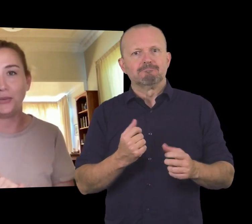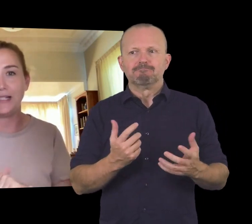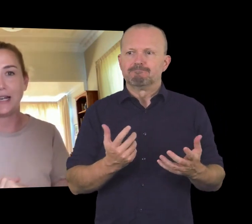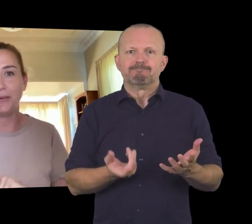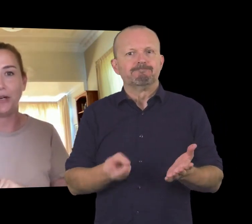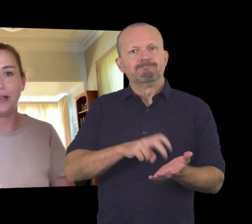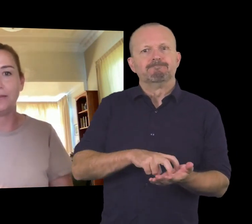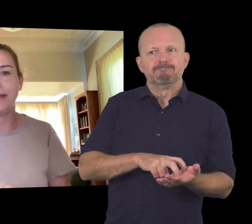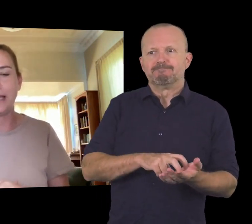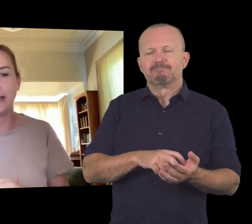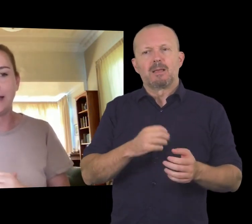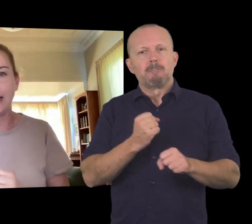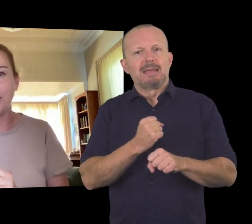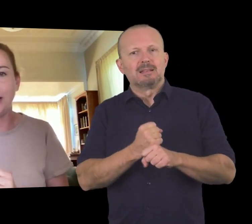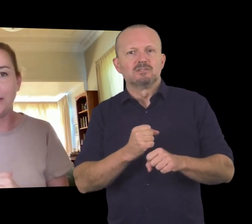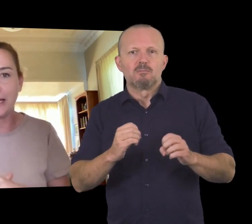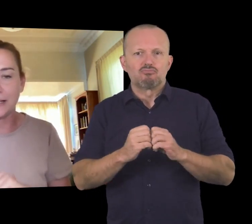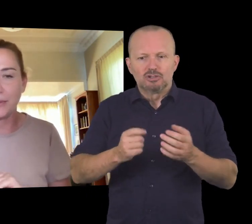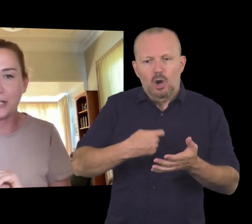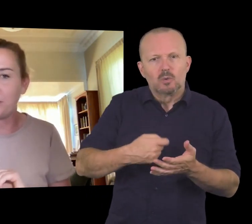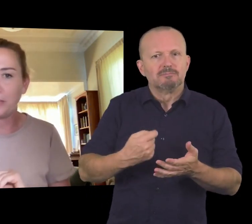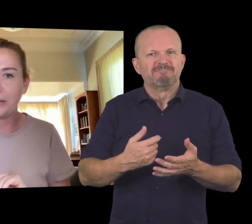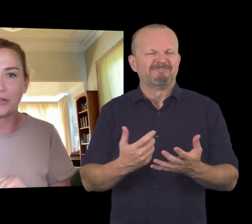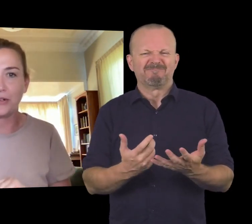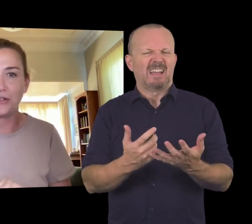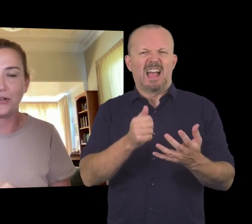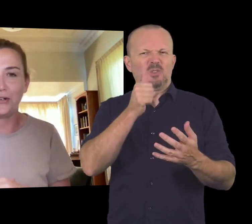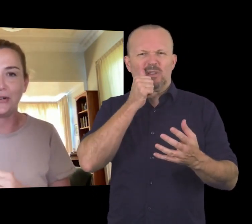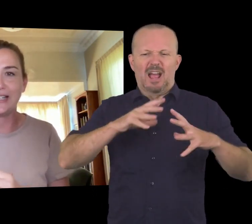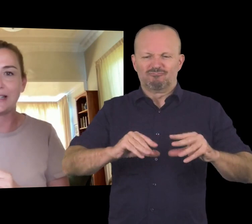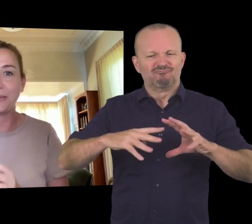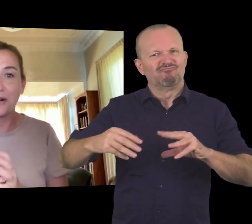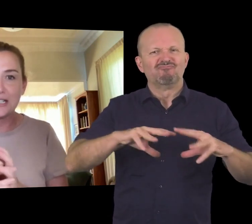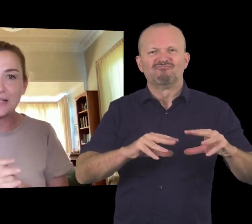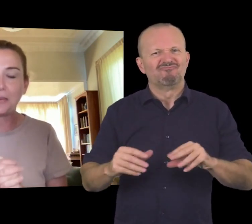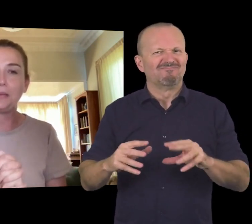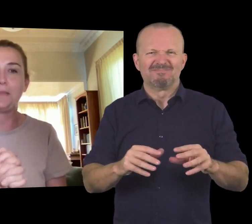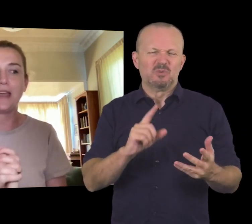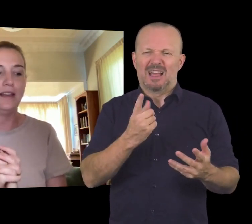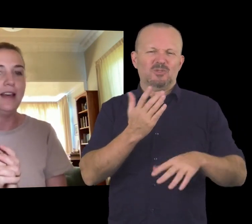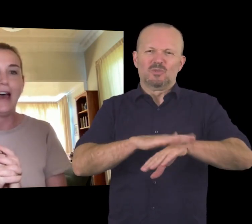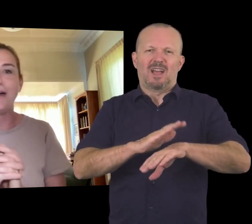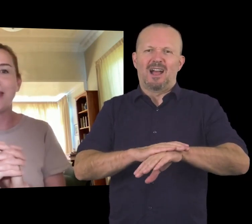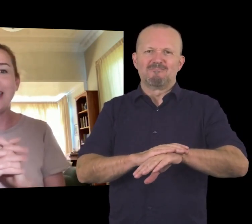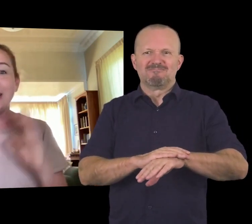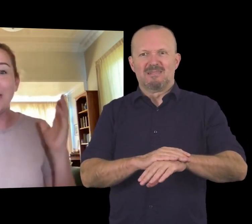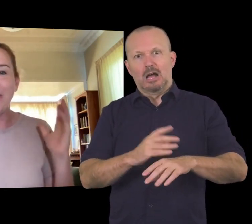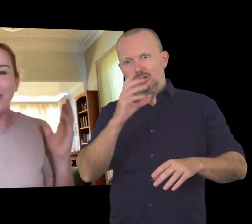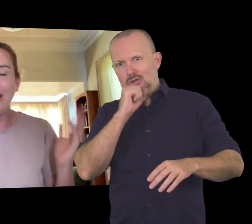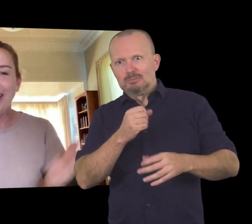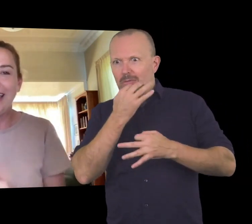just thought on a Wednesday morning, getting up early and making some bread dough probably wasn't on your list of priorities. Probably being